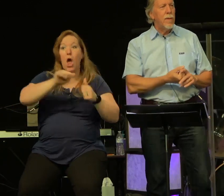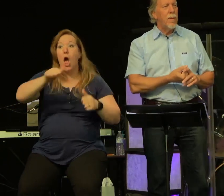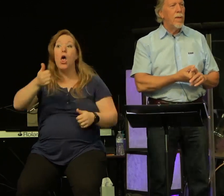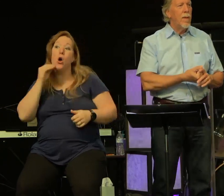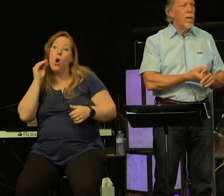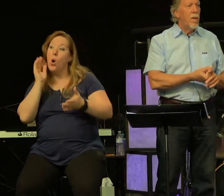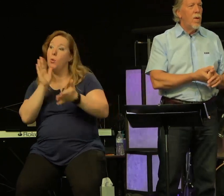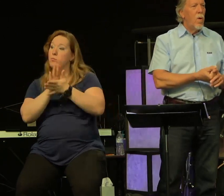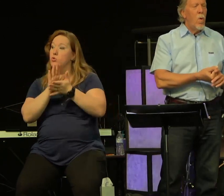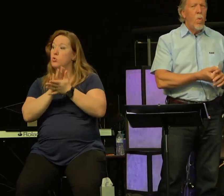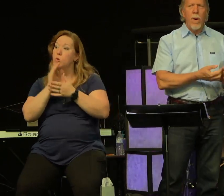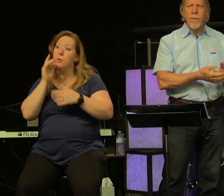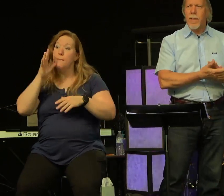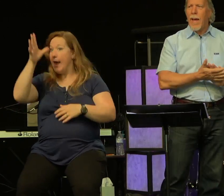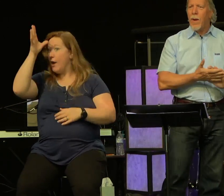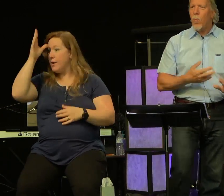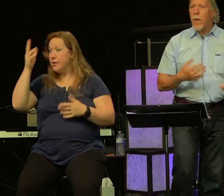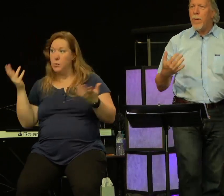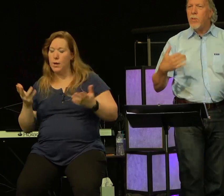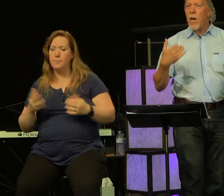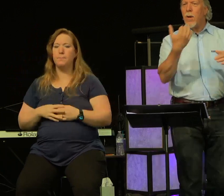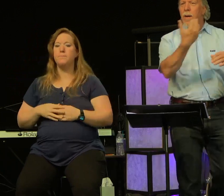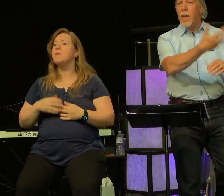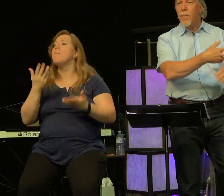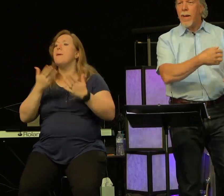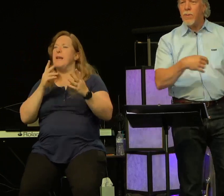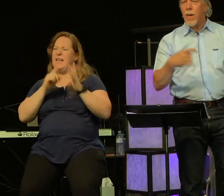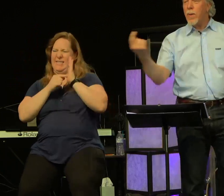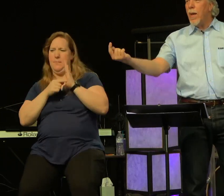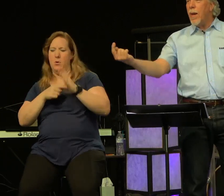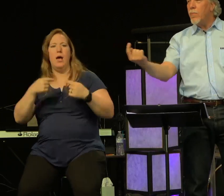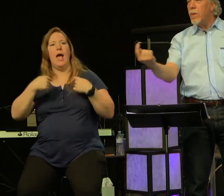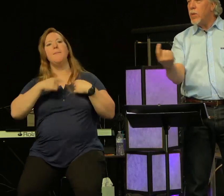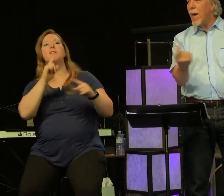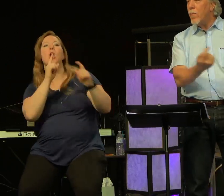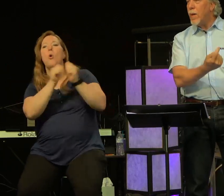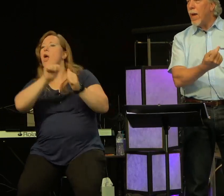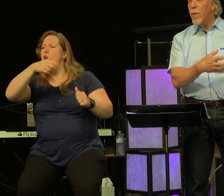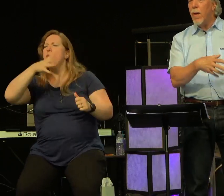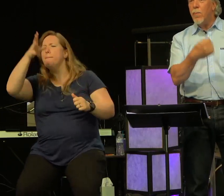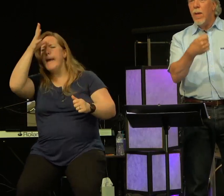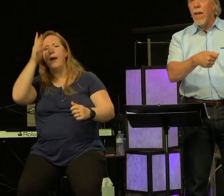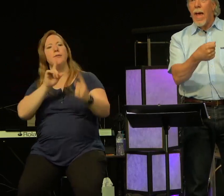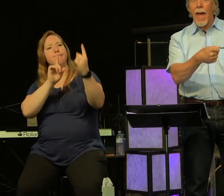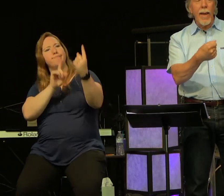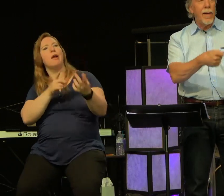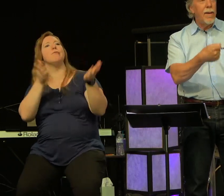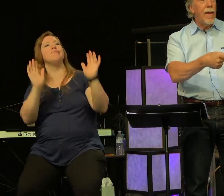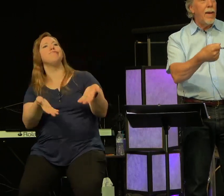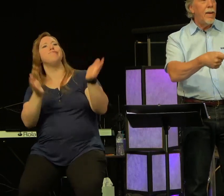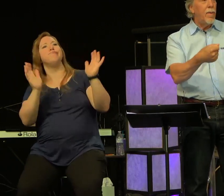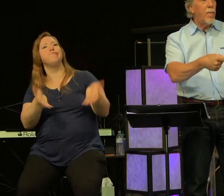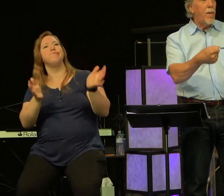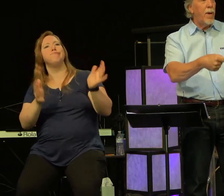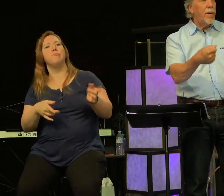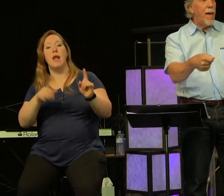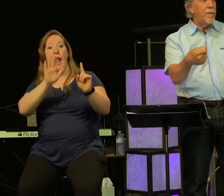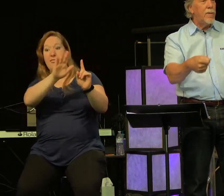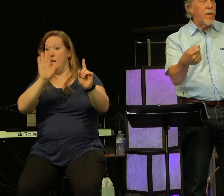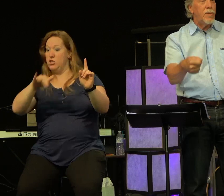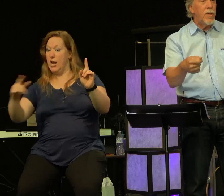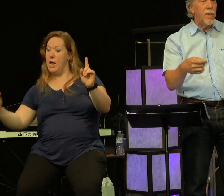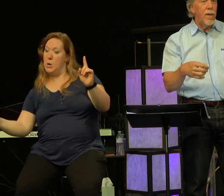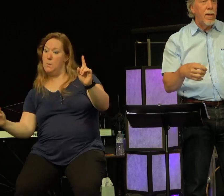parents was that we'd be talking to them about something, and if the child came up and needed mommy or